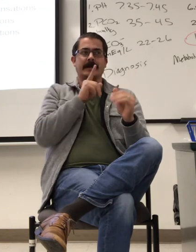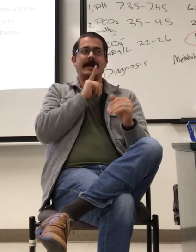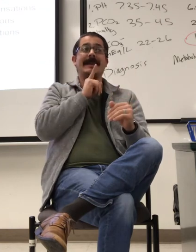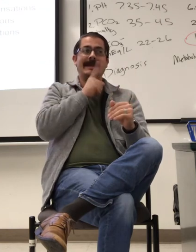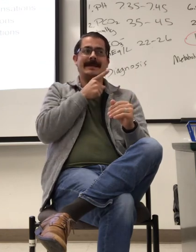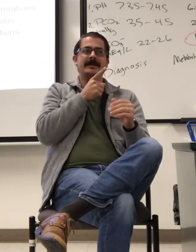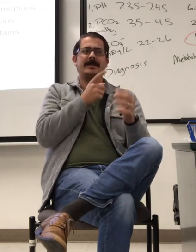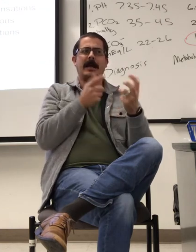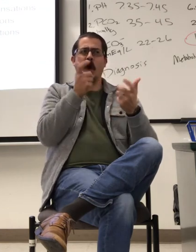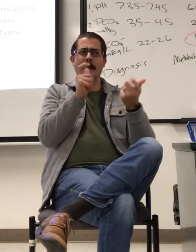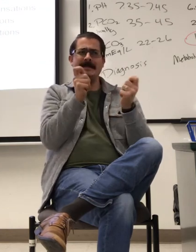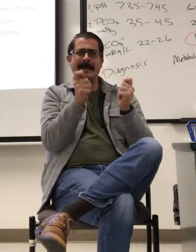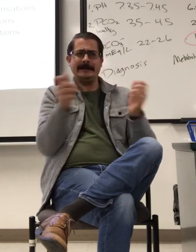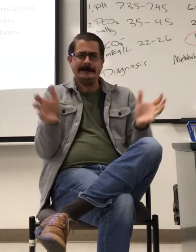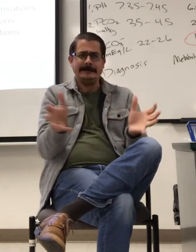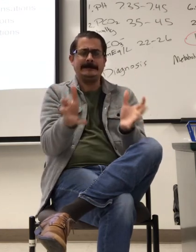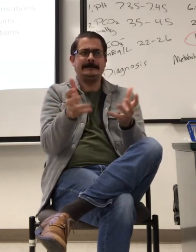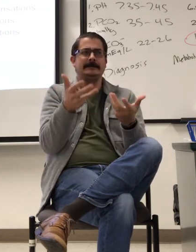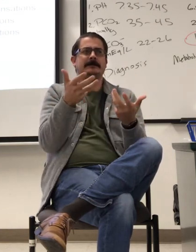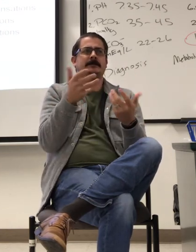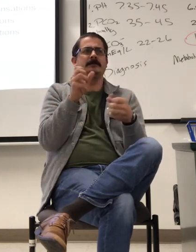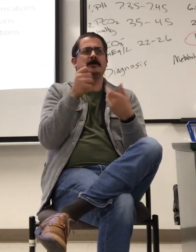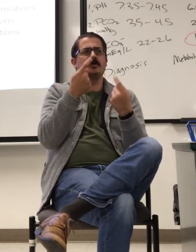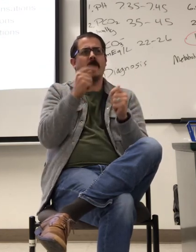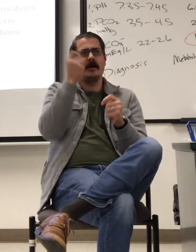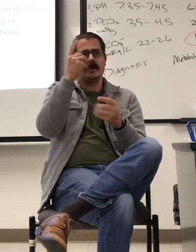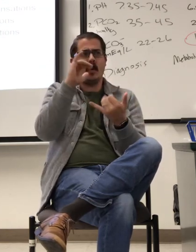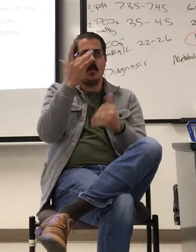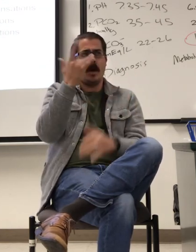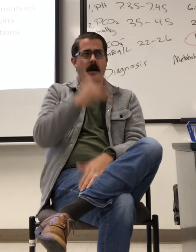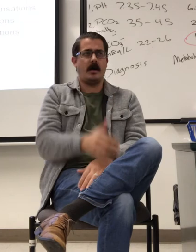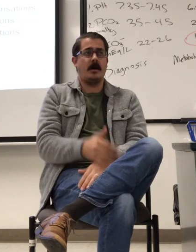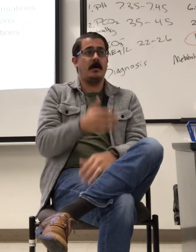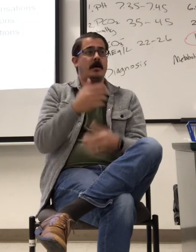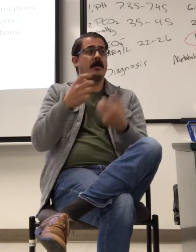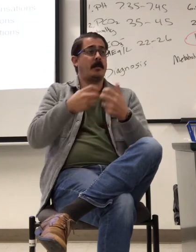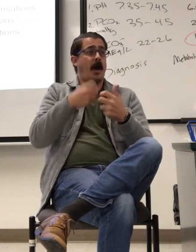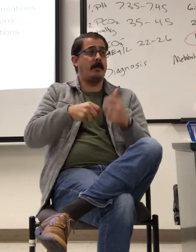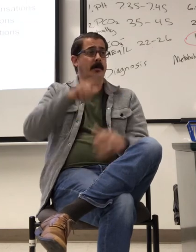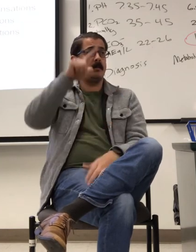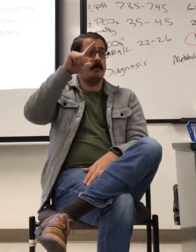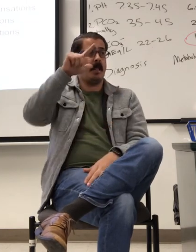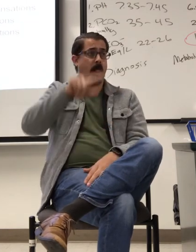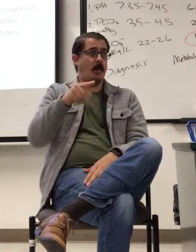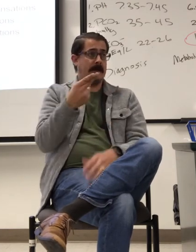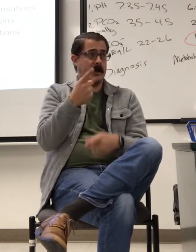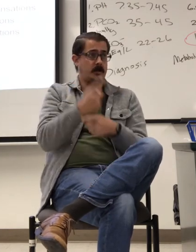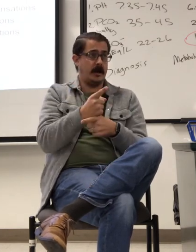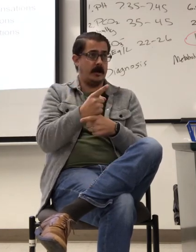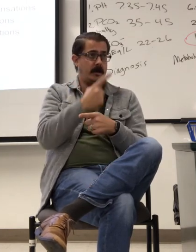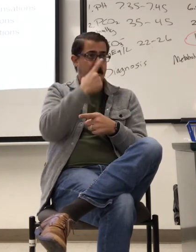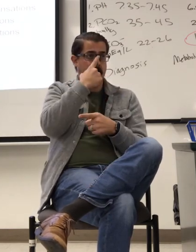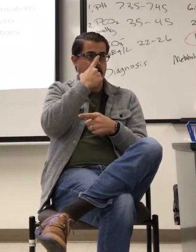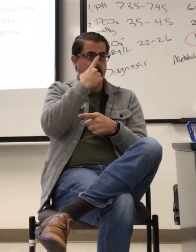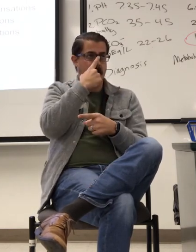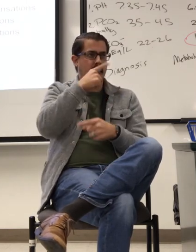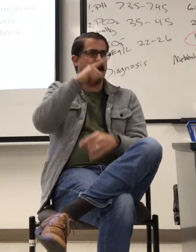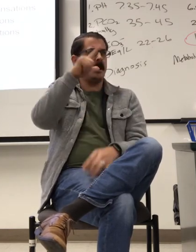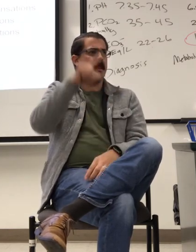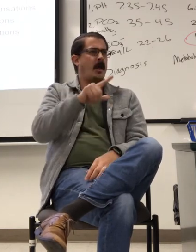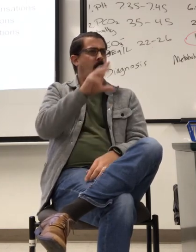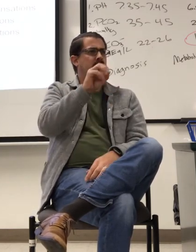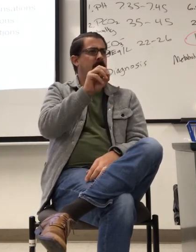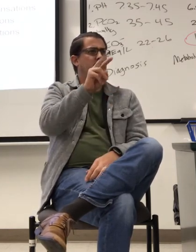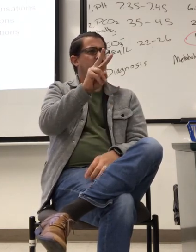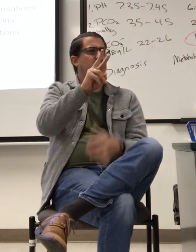and all the problems we're solving. Let's try to make sense of that. Our problem is a low pH. What does low